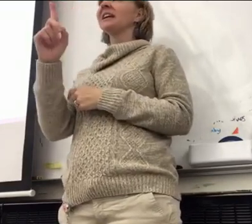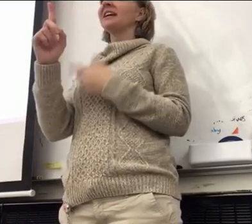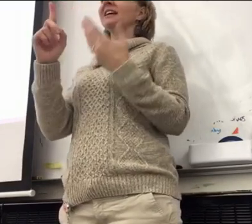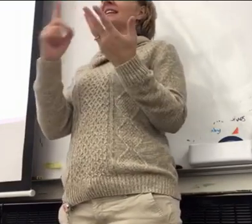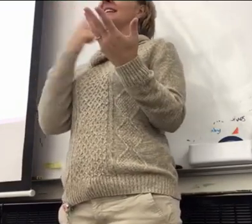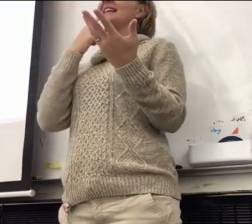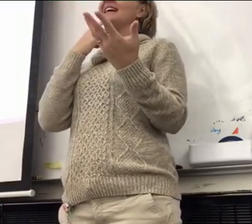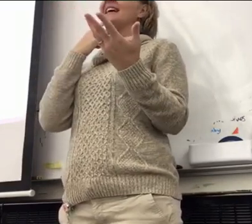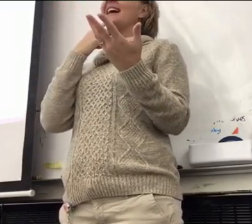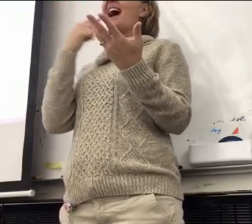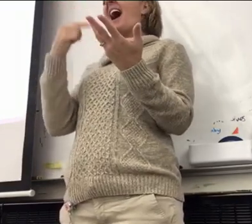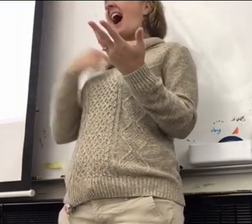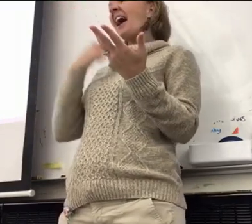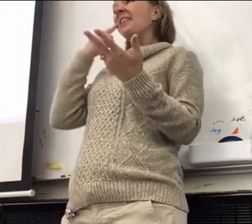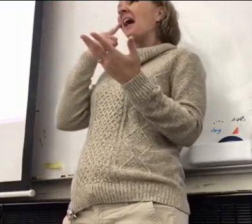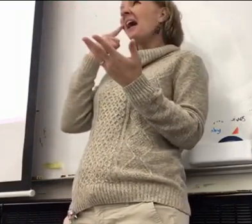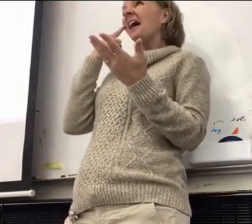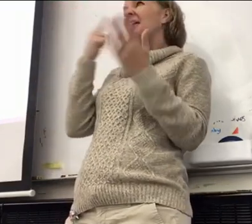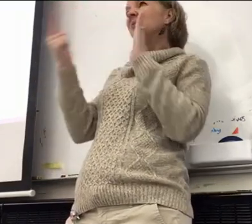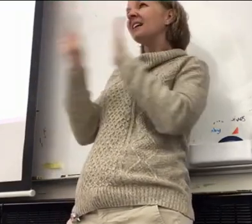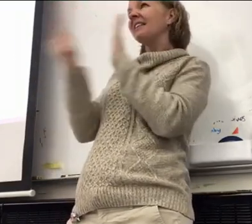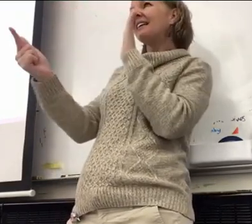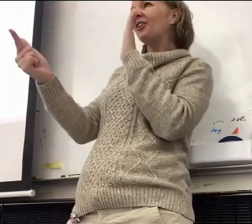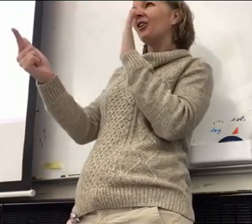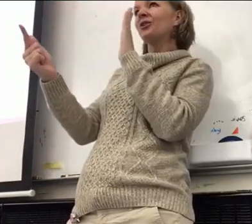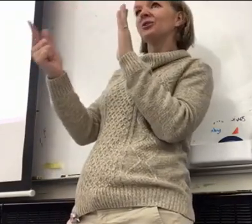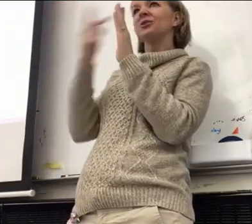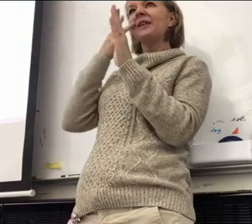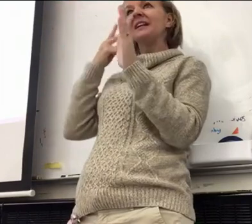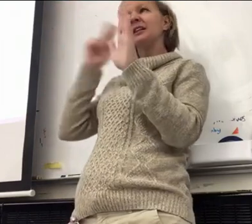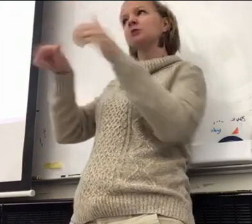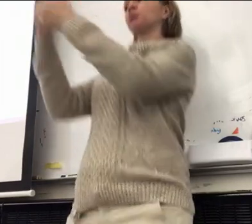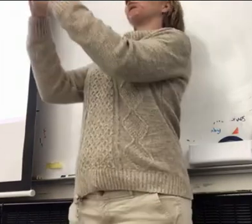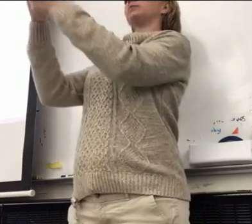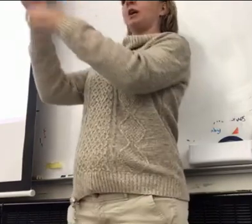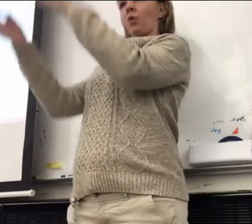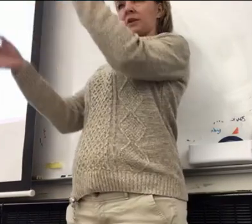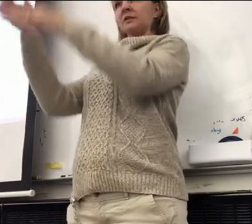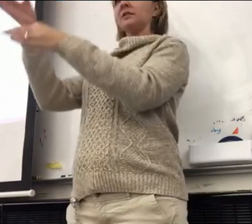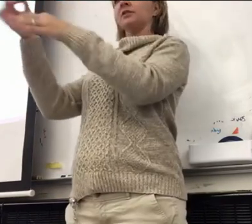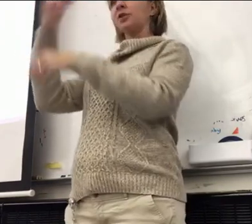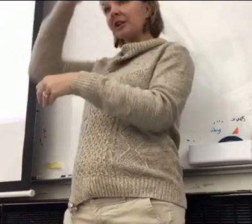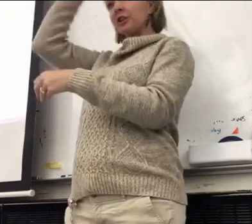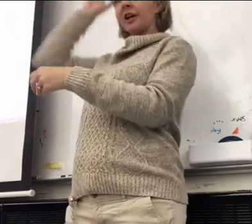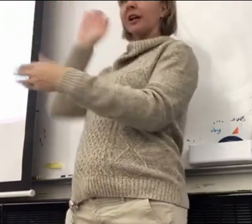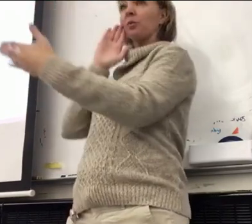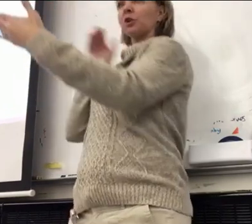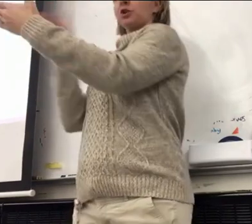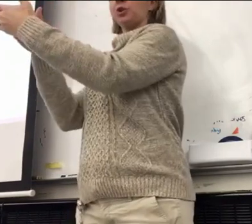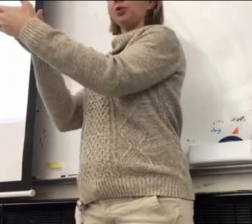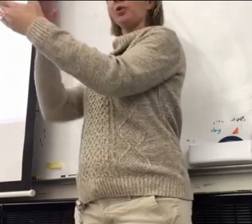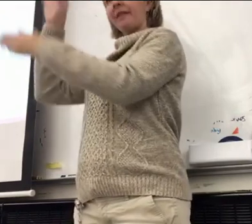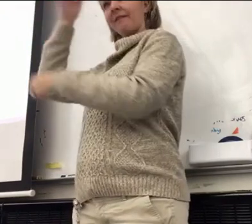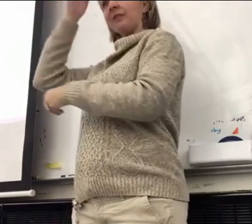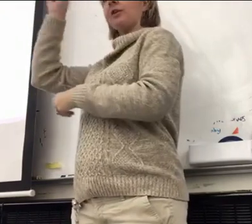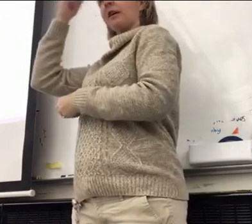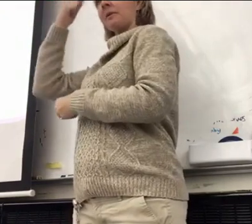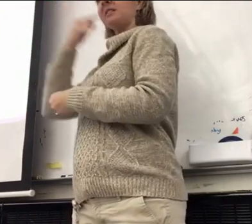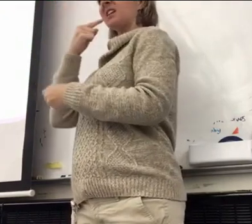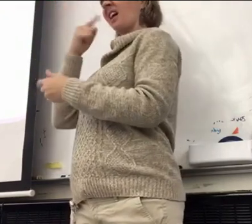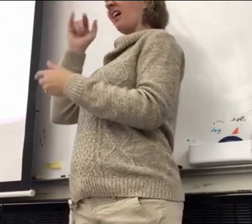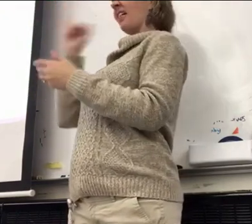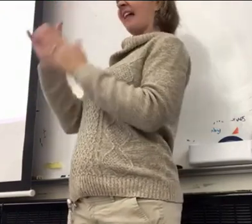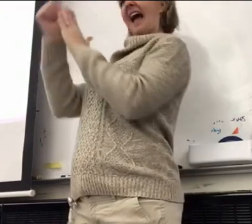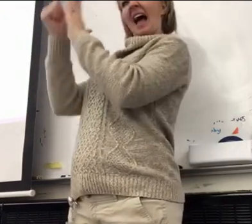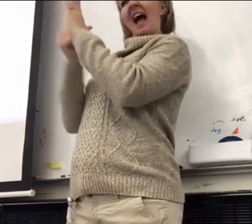going to say, I thought this was illegal, and they're going to challenge this in court. The Cherokee Nation is going to sue the federal government, saying the Indian Removal